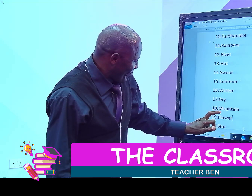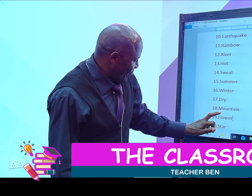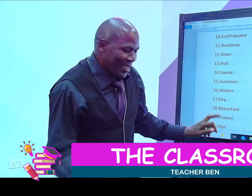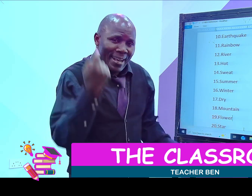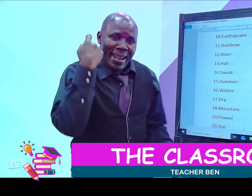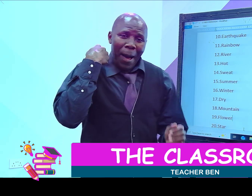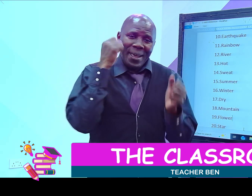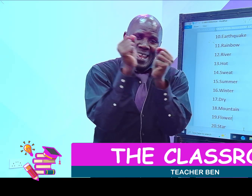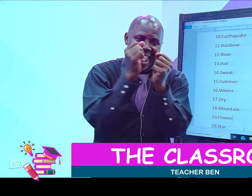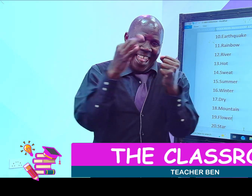Number 18,